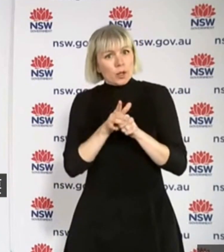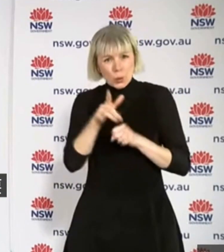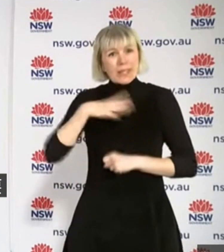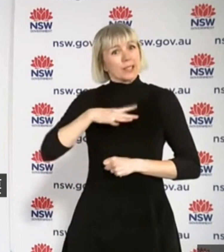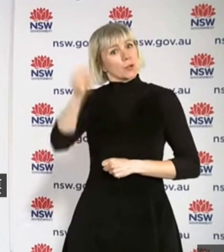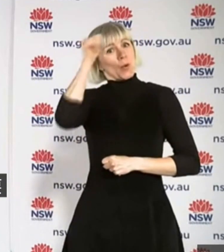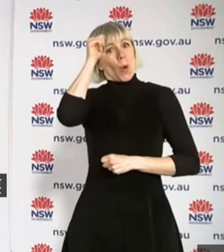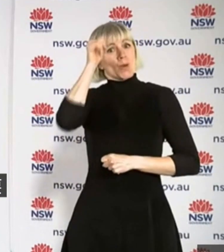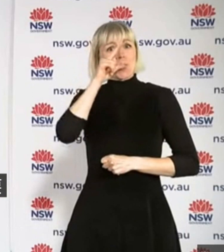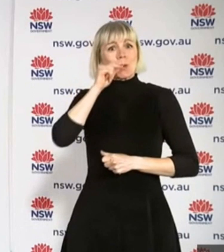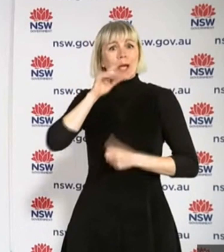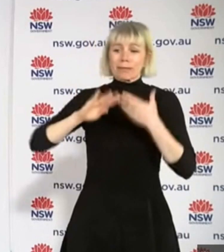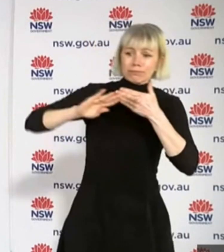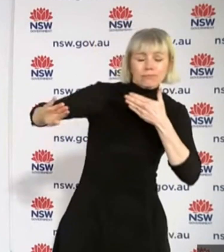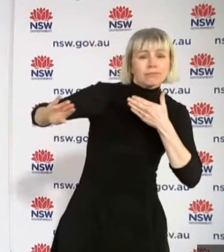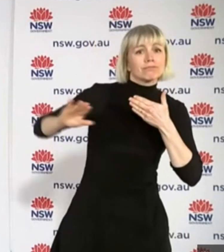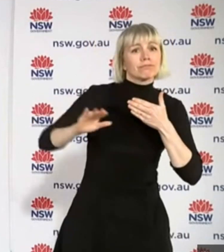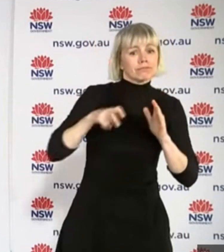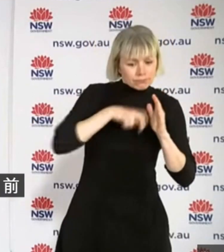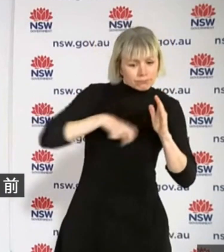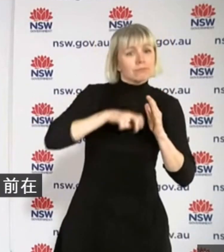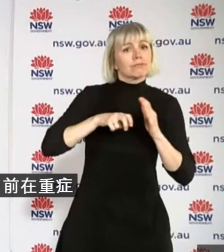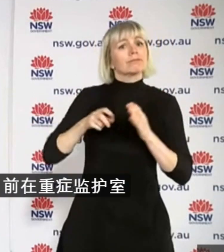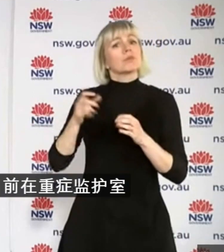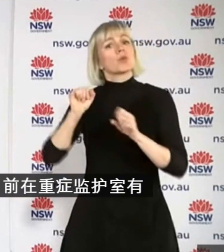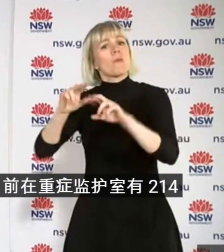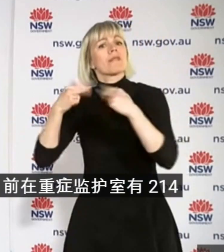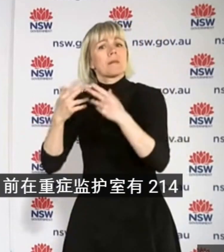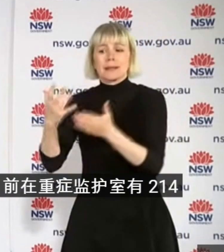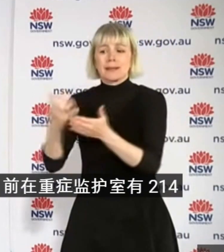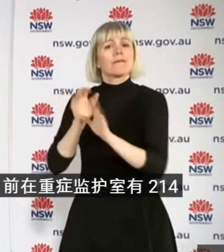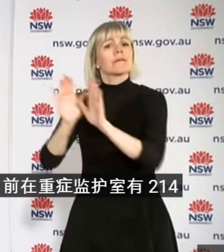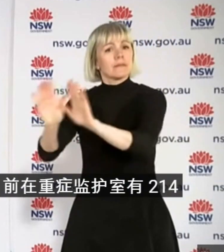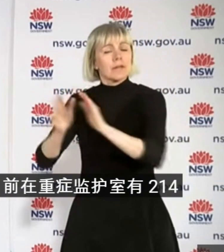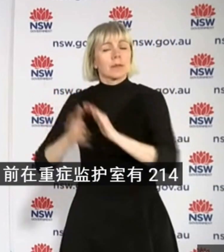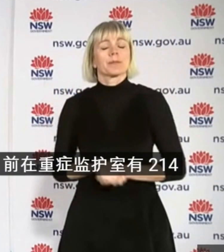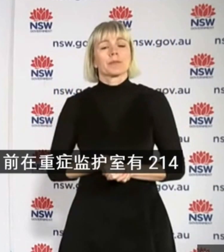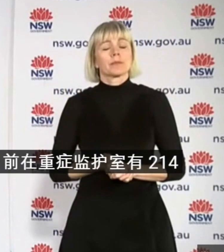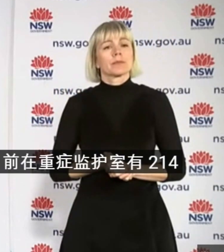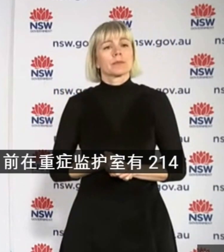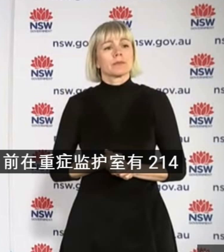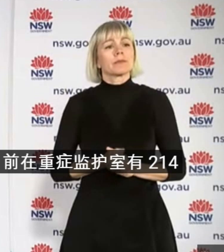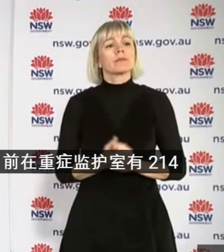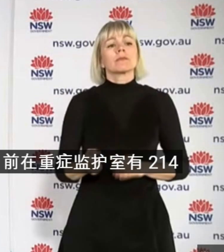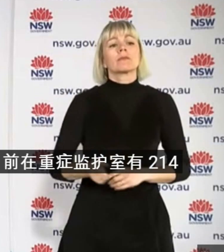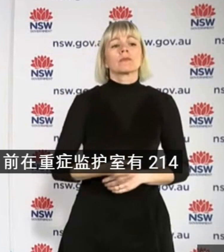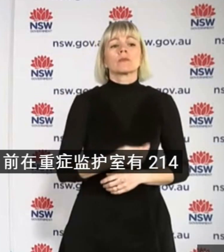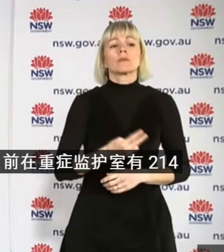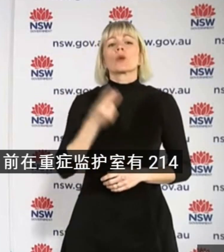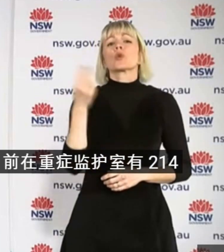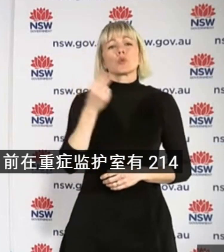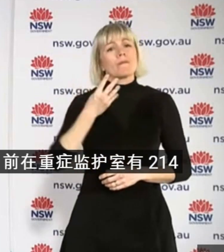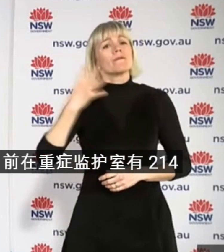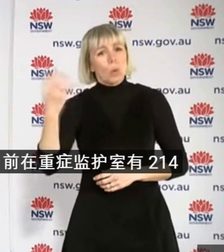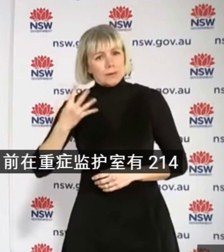loved ones. In terms of ICU, we have currently 214 cases in ICU, and again